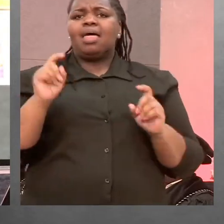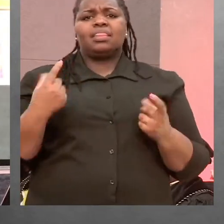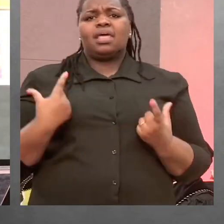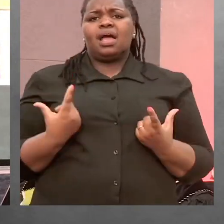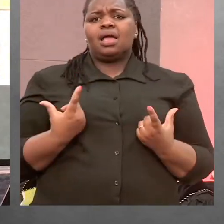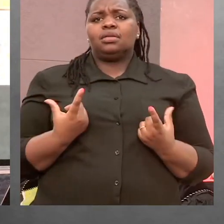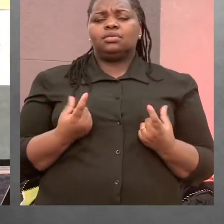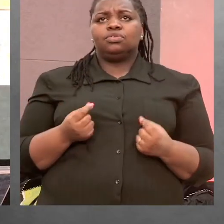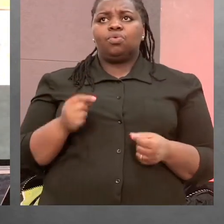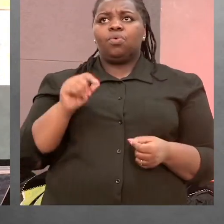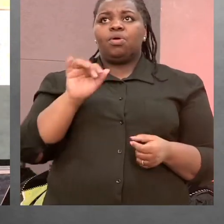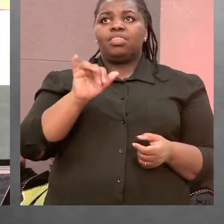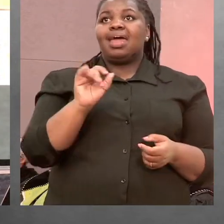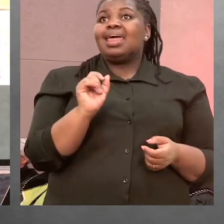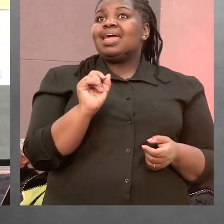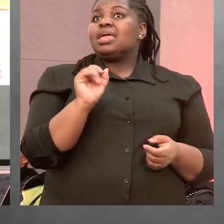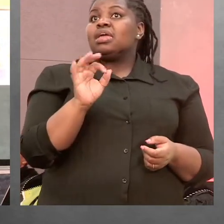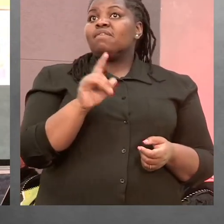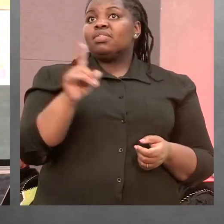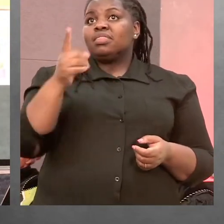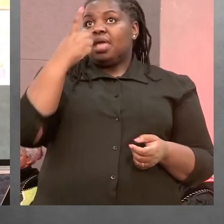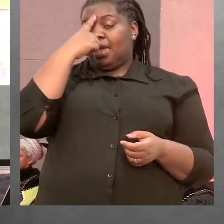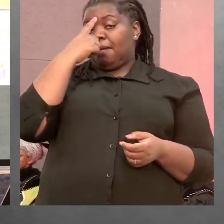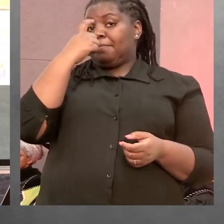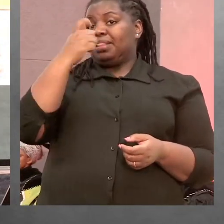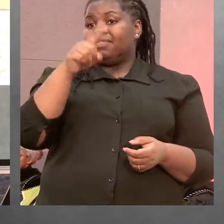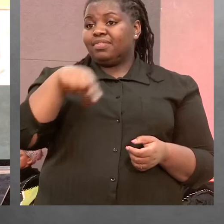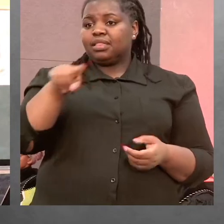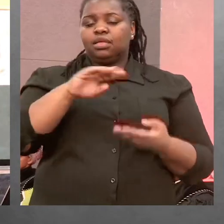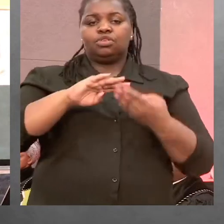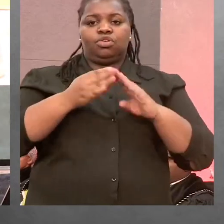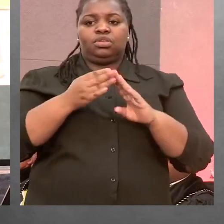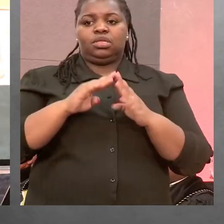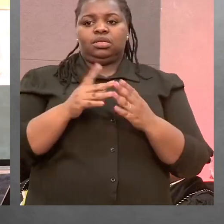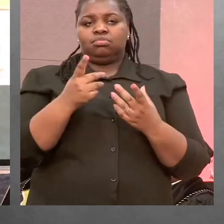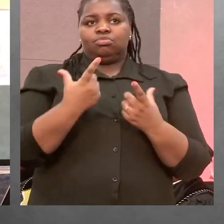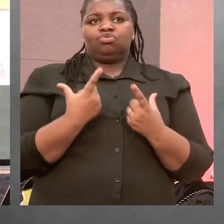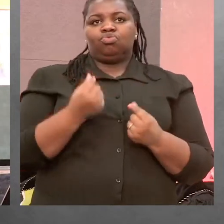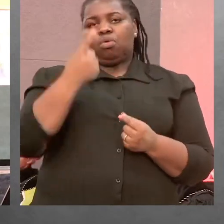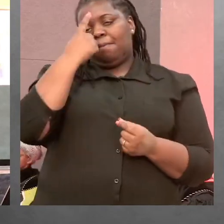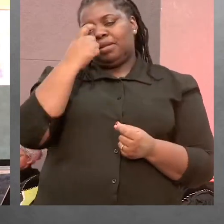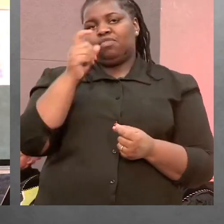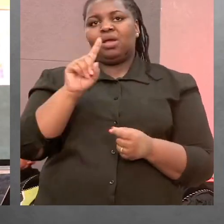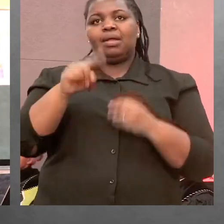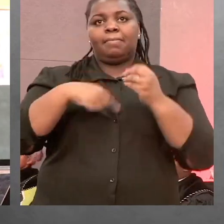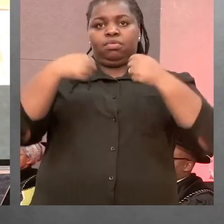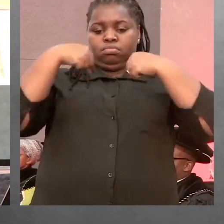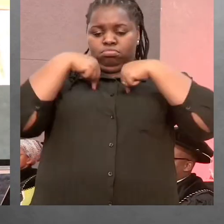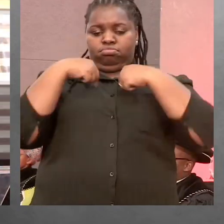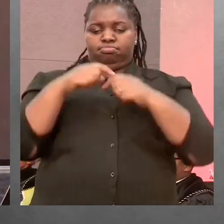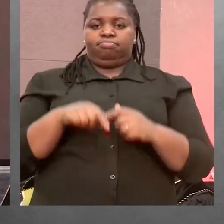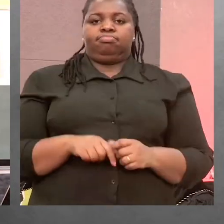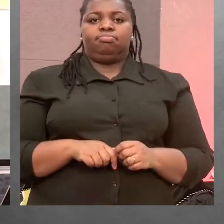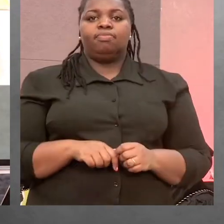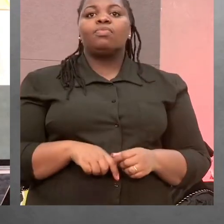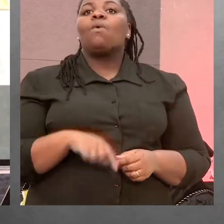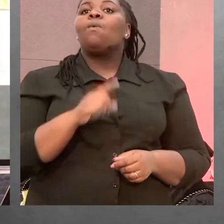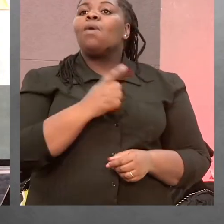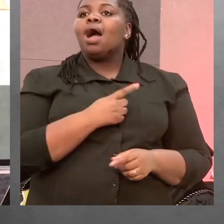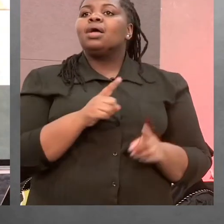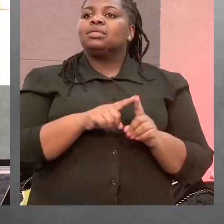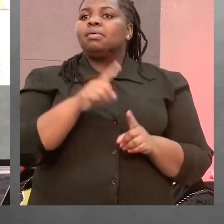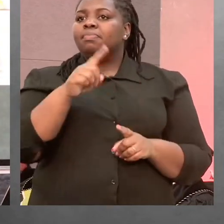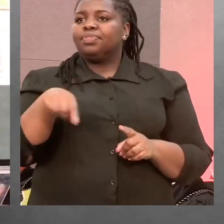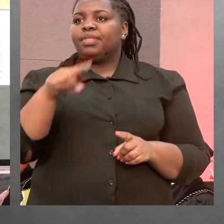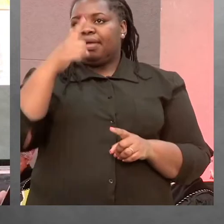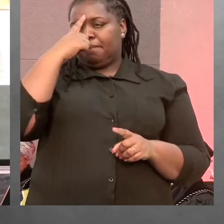that when they believed what society had conditioned them to believe about themselves. Because they also believed